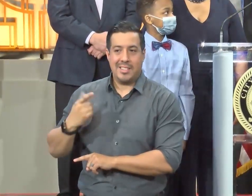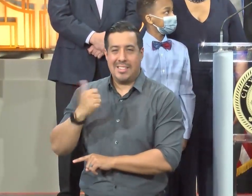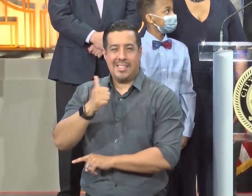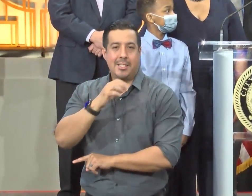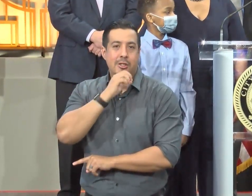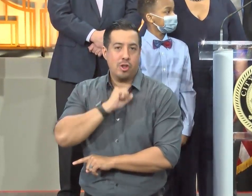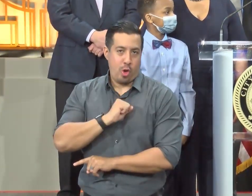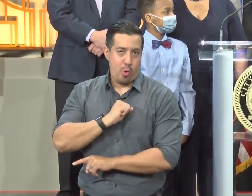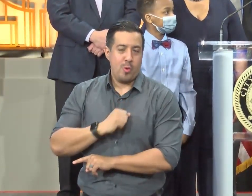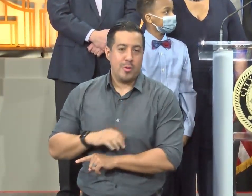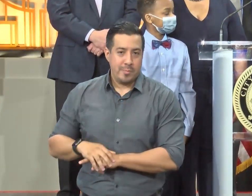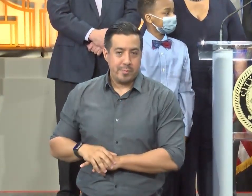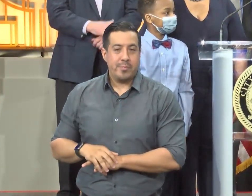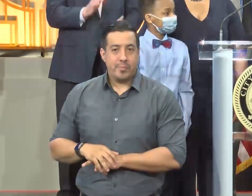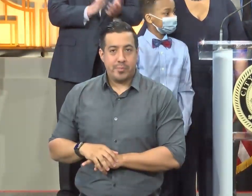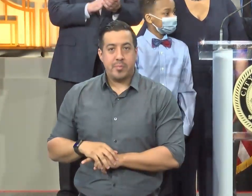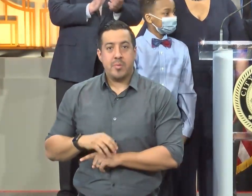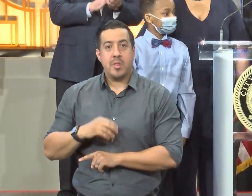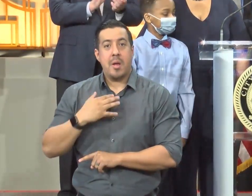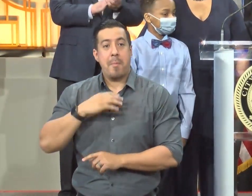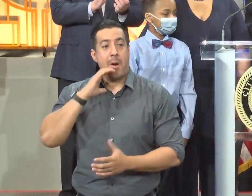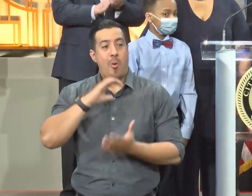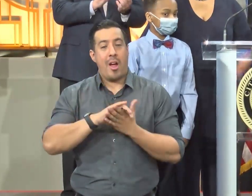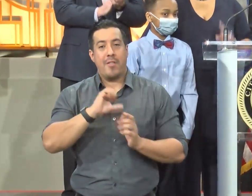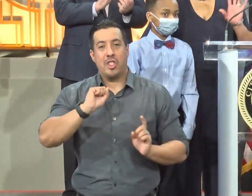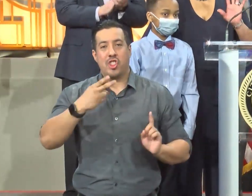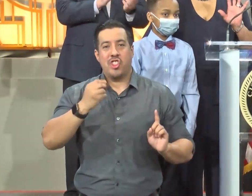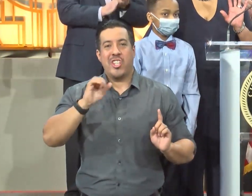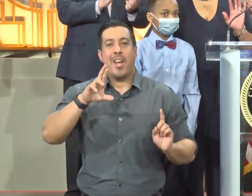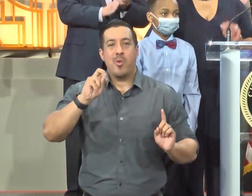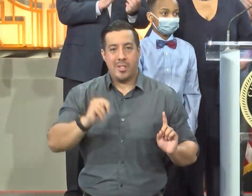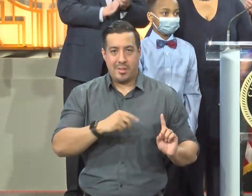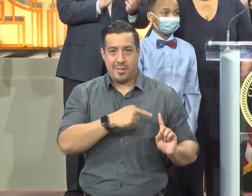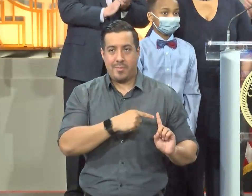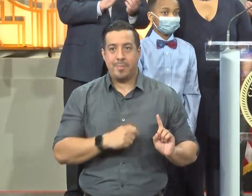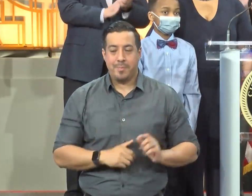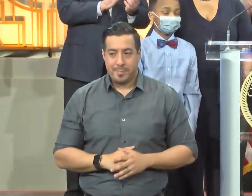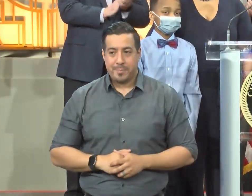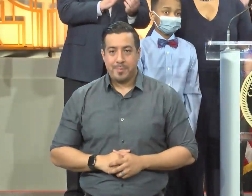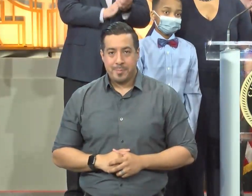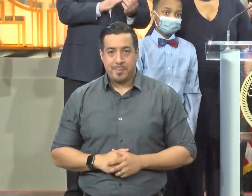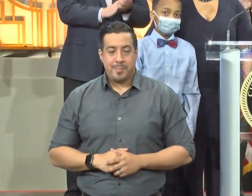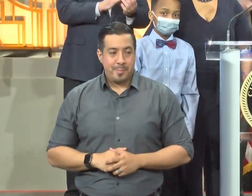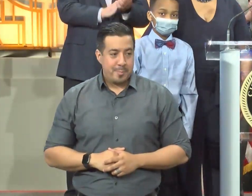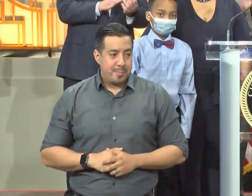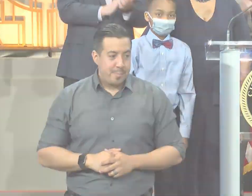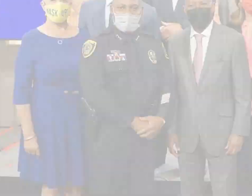Wyatt Finner. All right? And this is my wife, Sharon. Thank you.